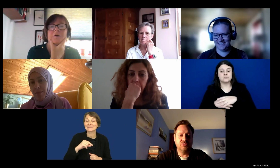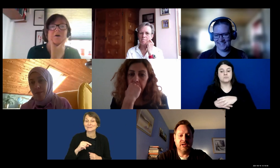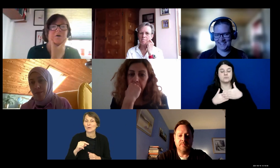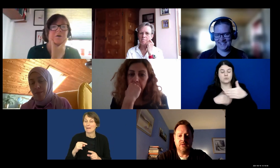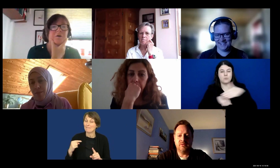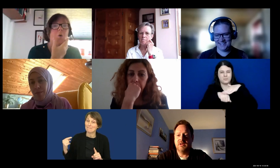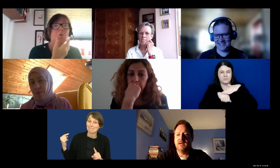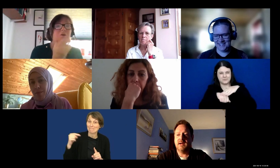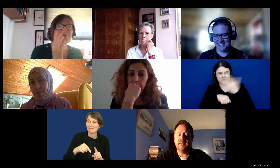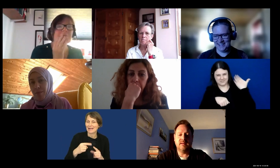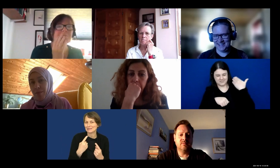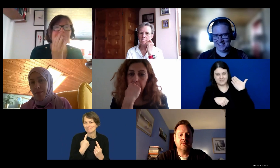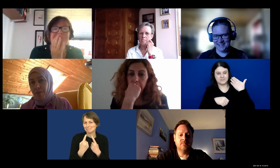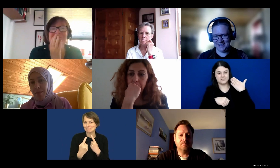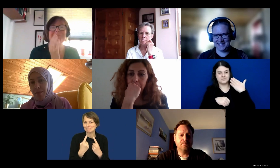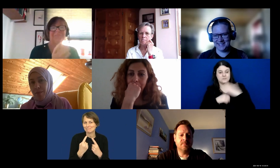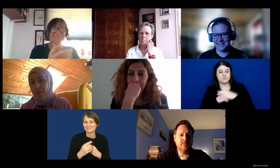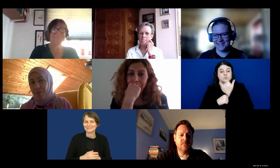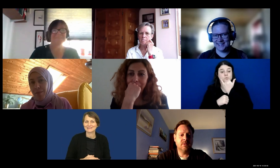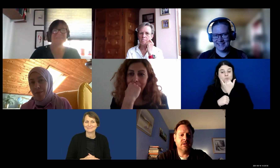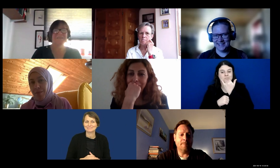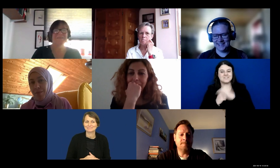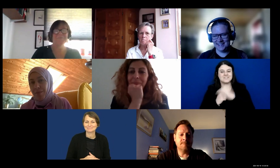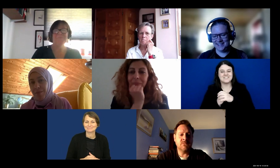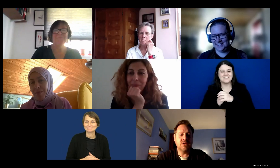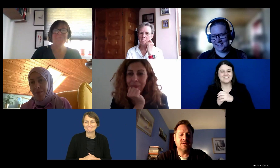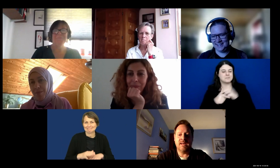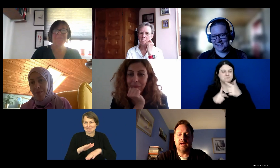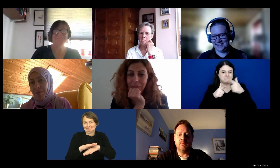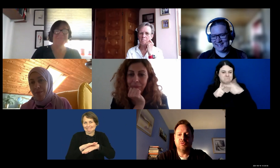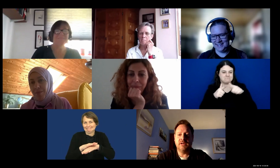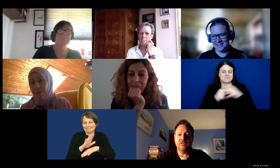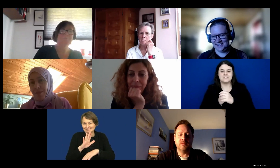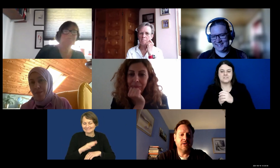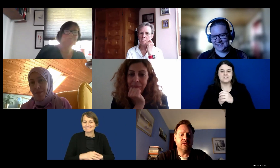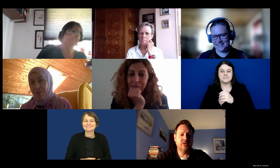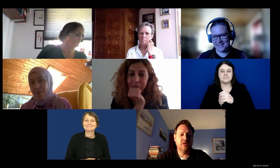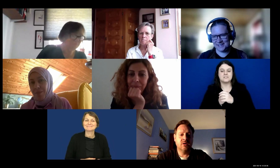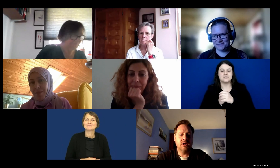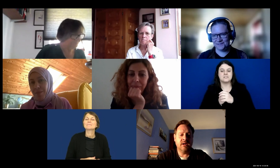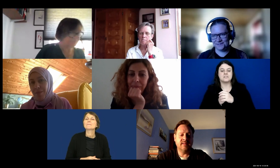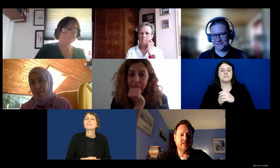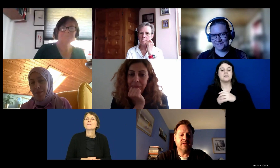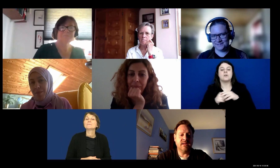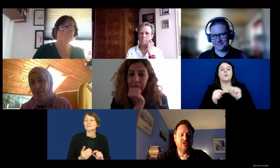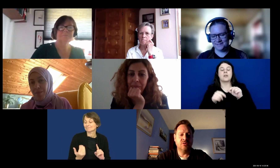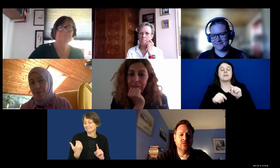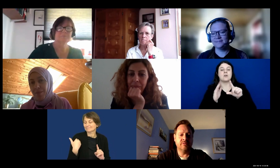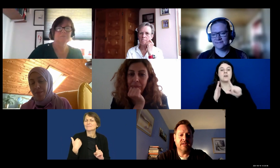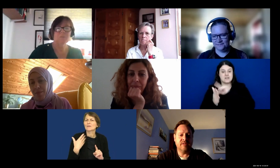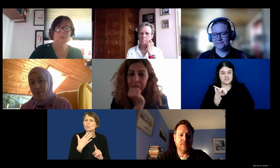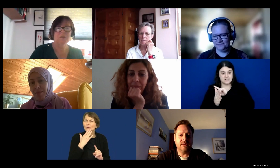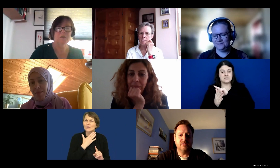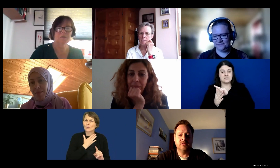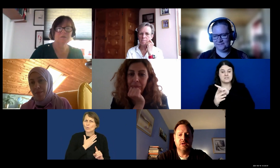but it was really about... Oh, sorry. Yeah, it was really just about early identification of